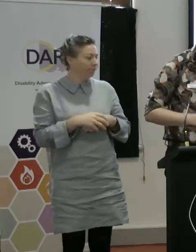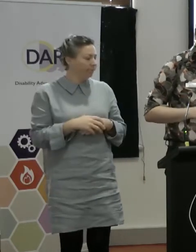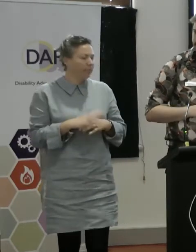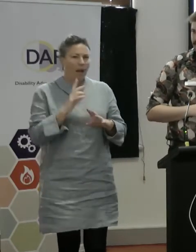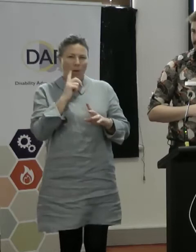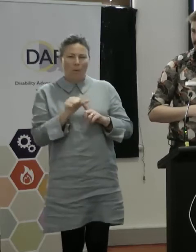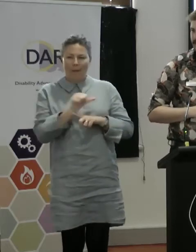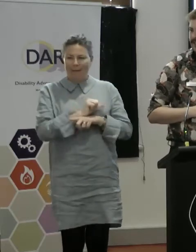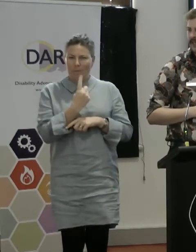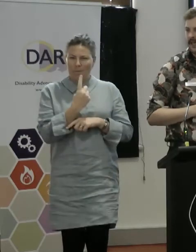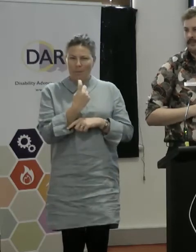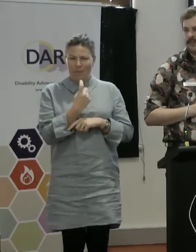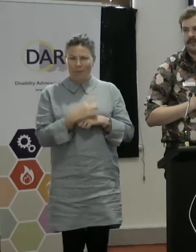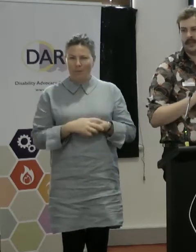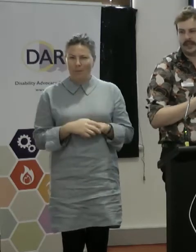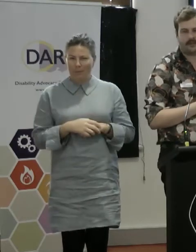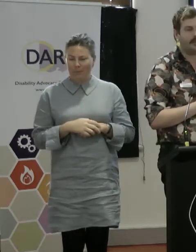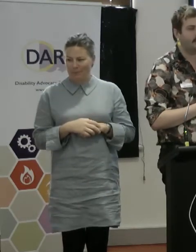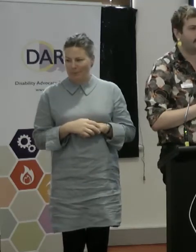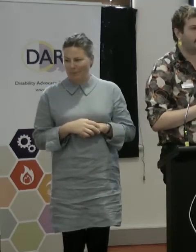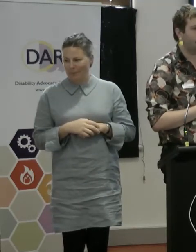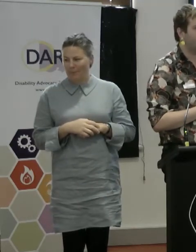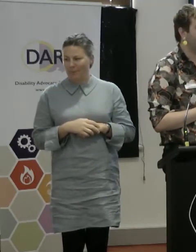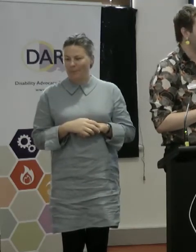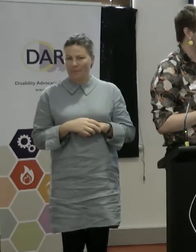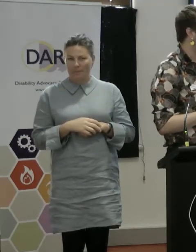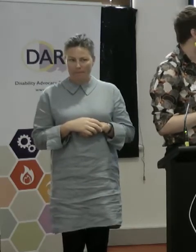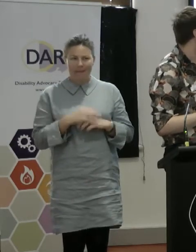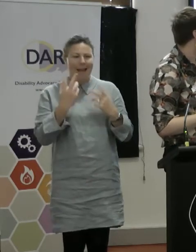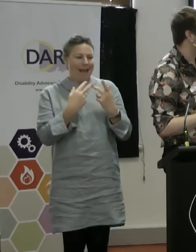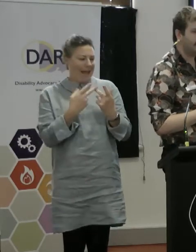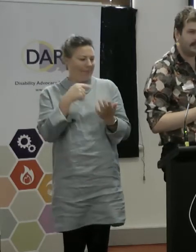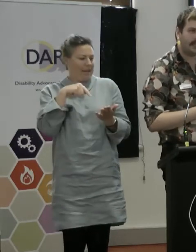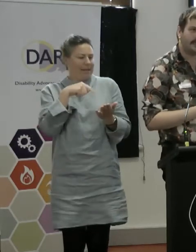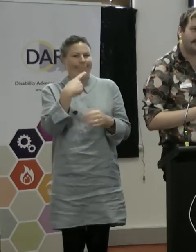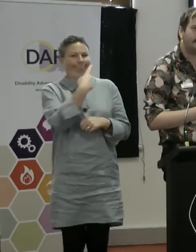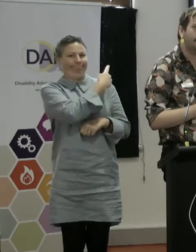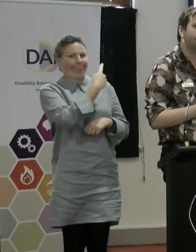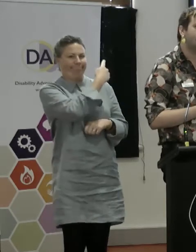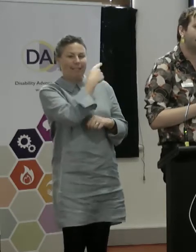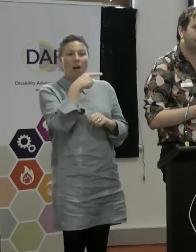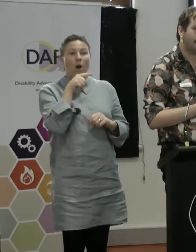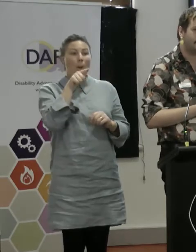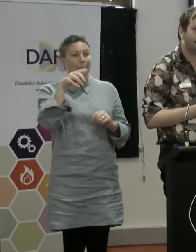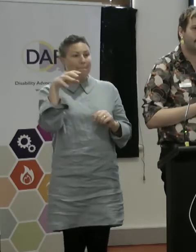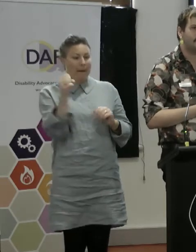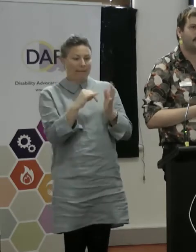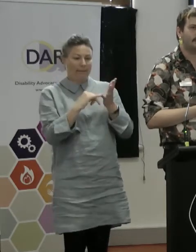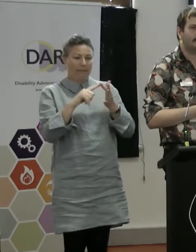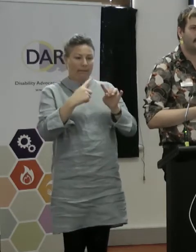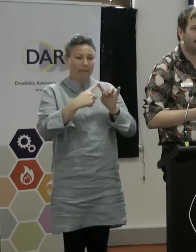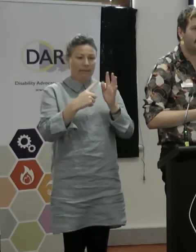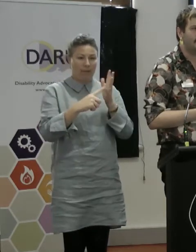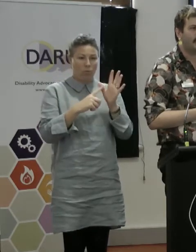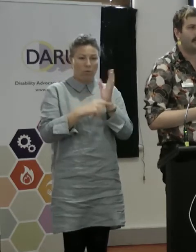Actually, we'll go back one slide, sorry. The other thing that was on here that I wanted to mention is you need to have experienced sexual abuse to be able